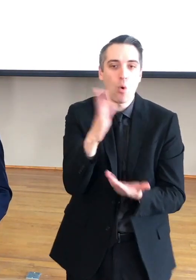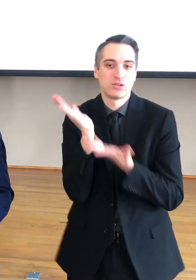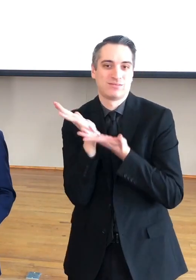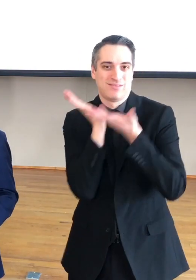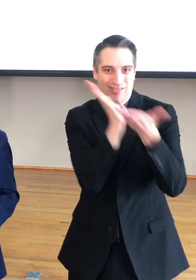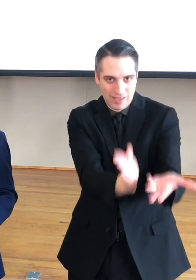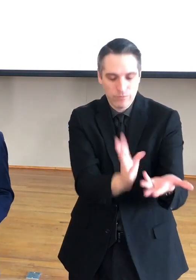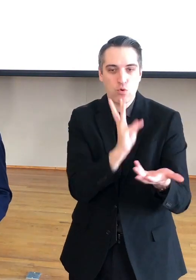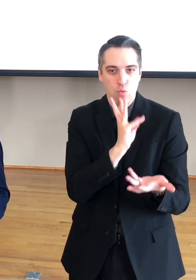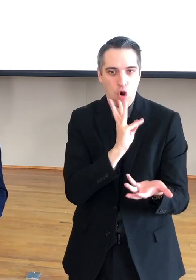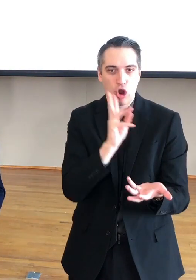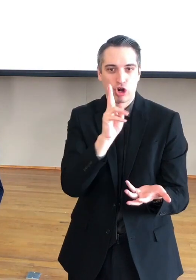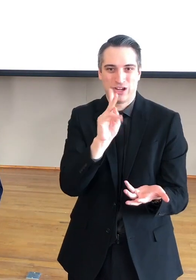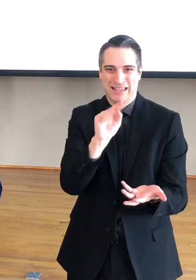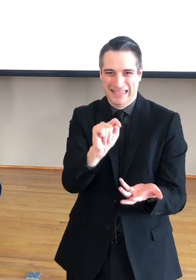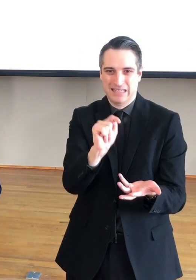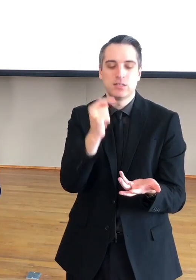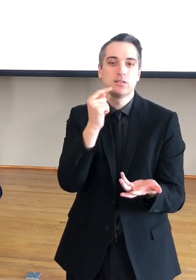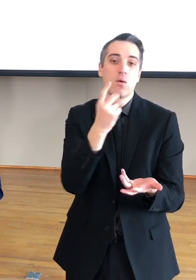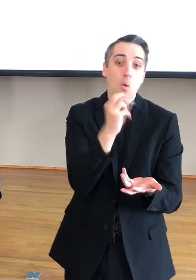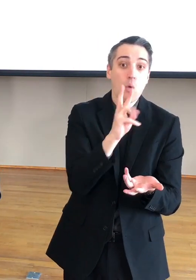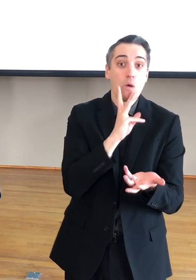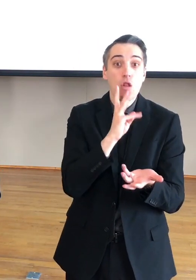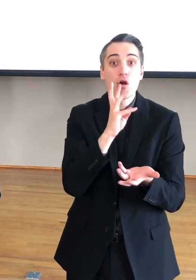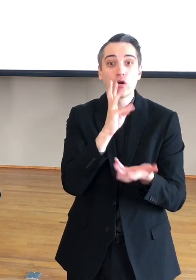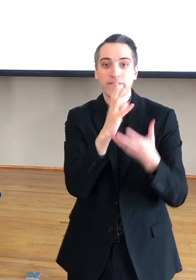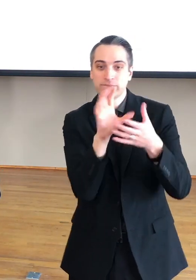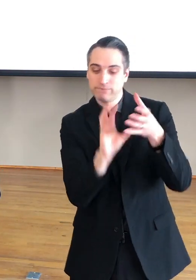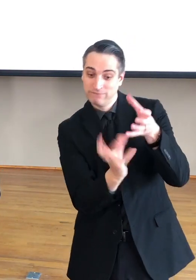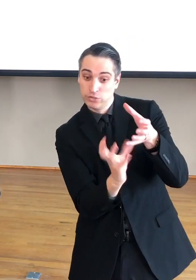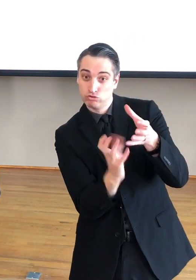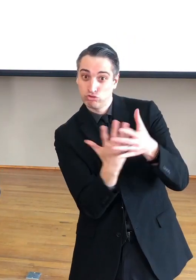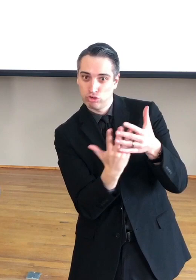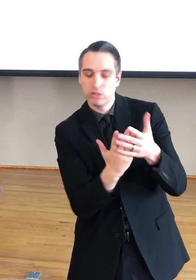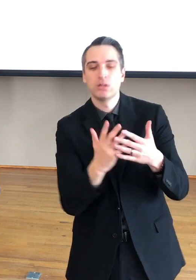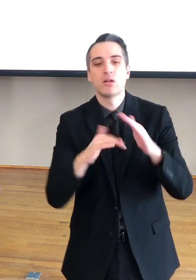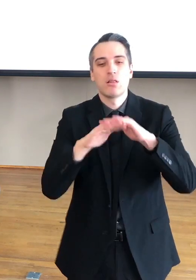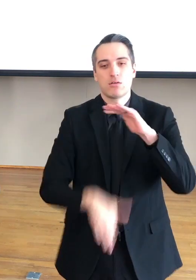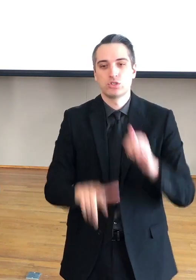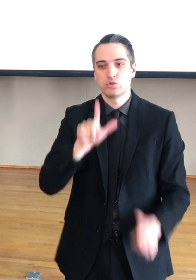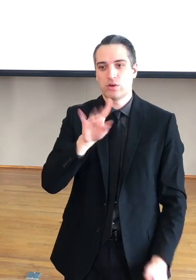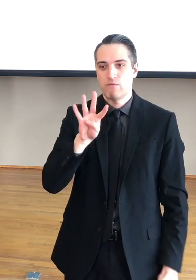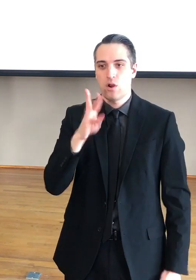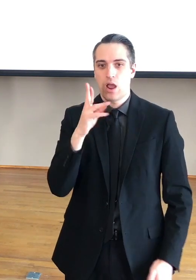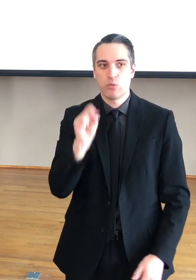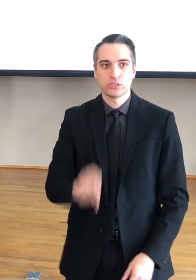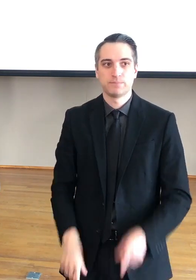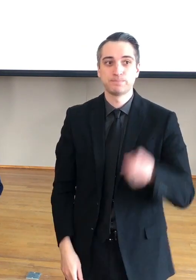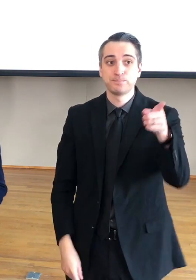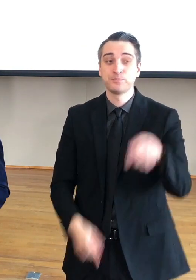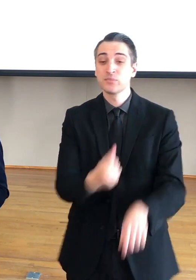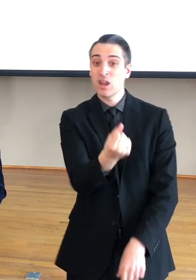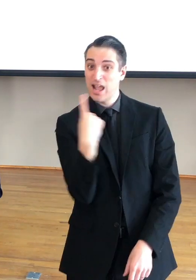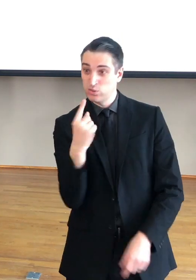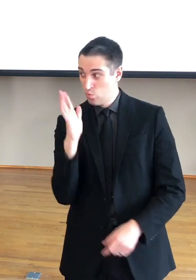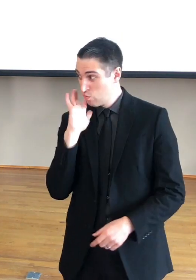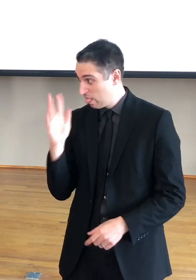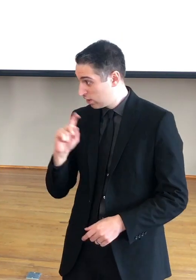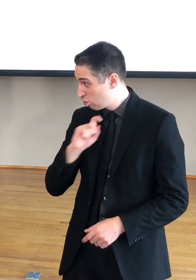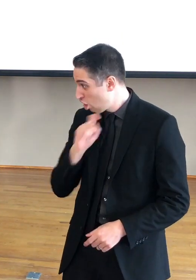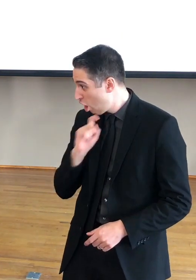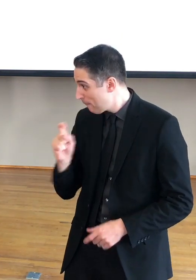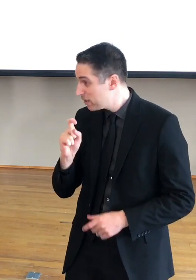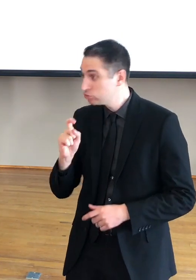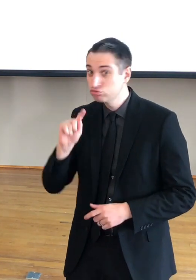Any other questions? Any other questions? Will garbage collection remain the same? Yep, waste